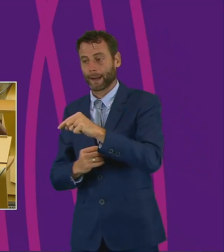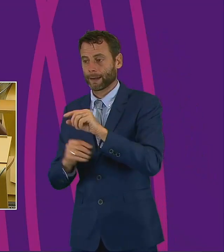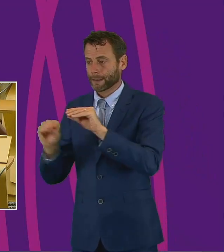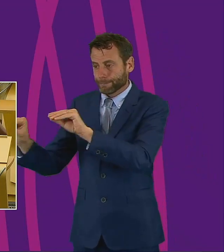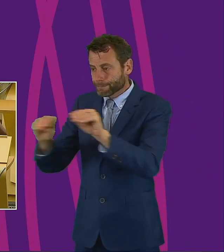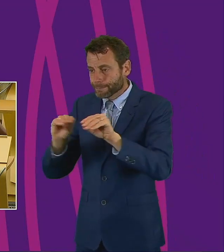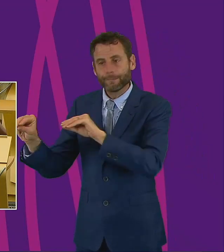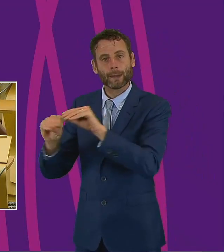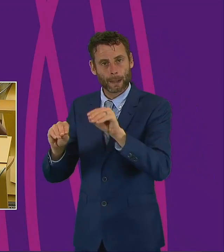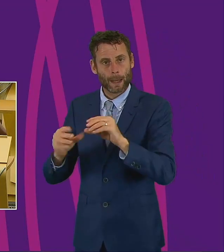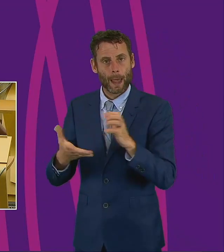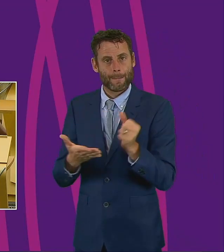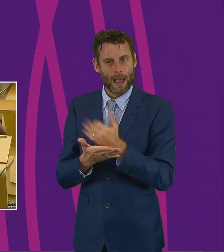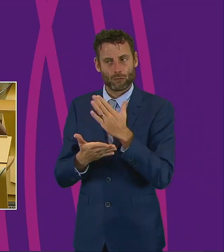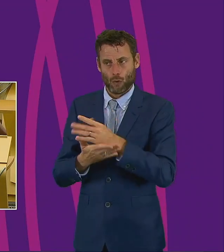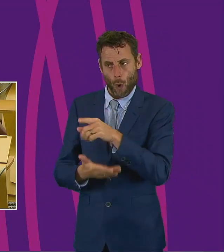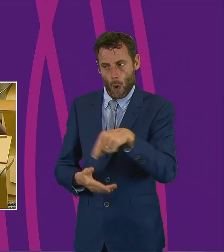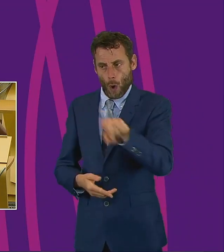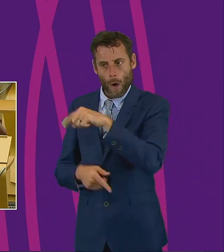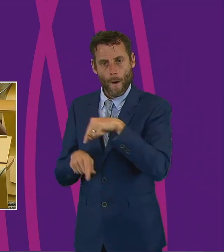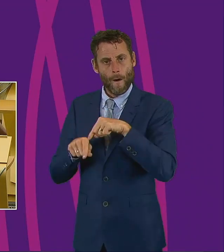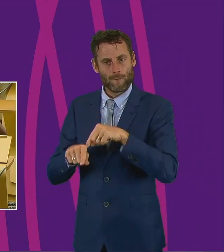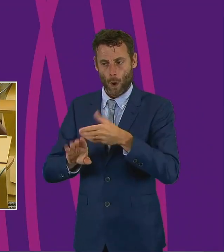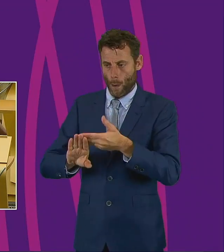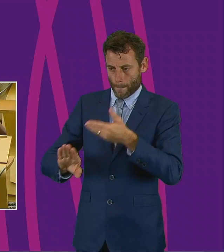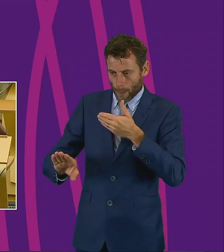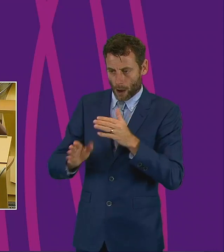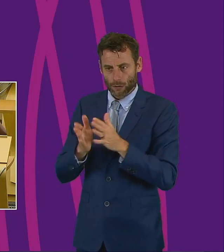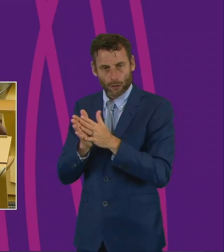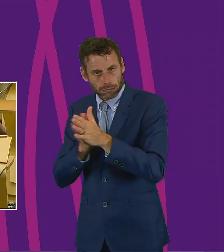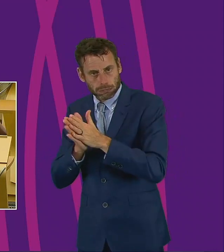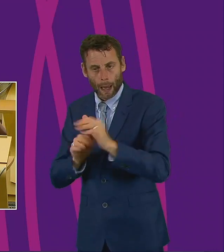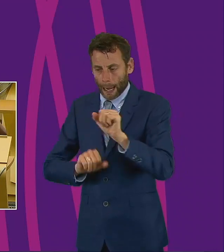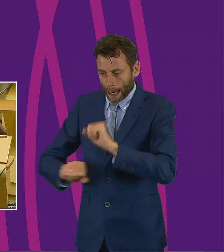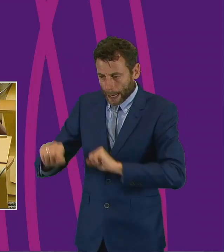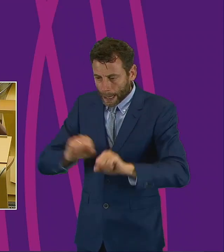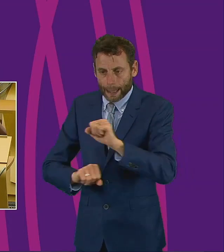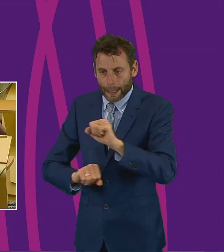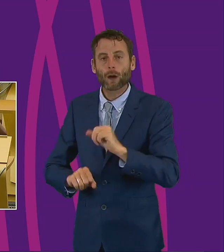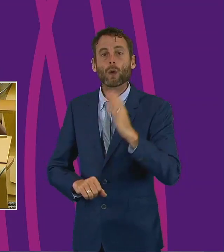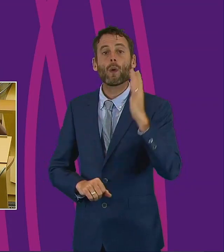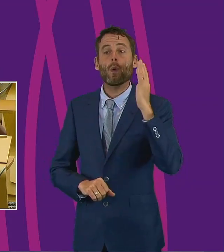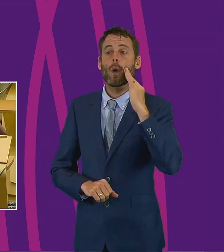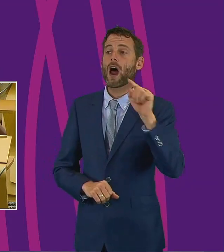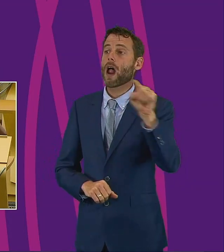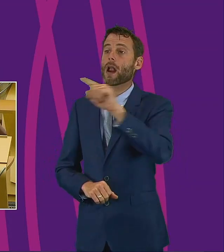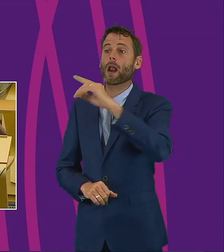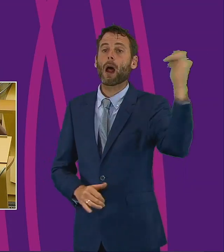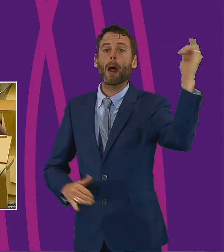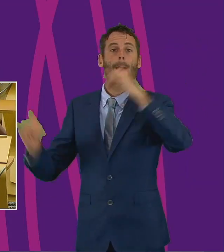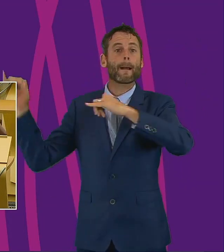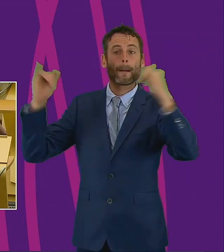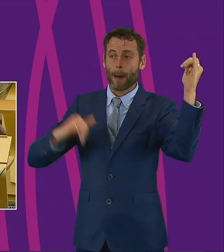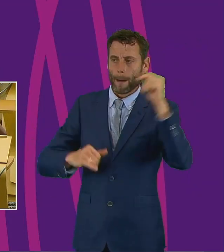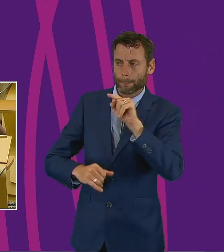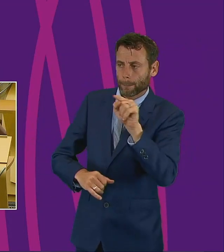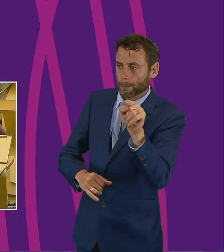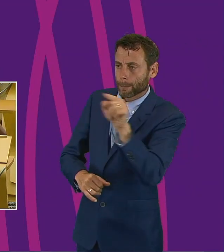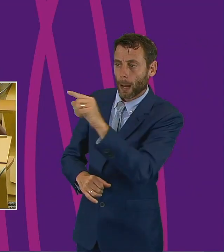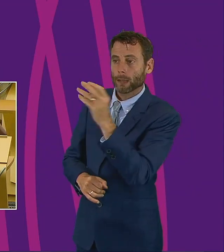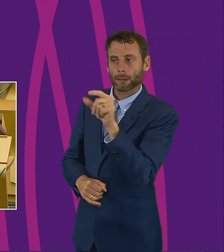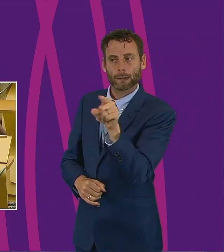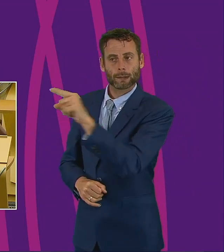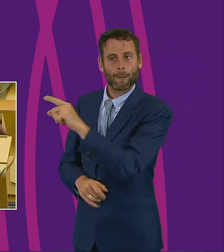hygiene measures, 2 metres physical distancing, quarantine for staff and students arriving from certain countries, and familiarisation with health protection